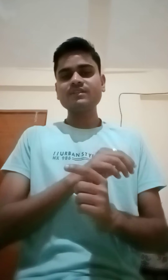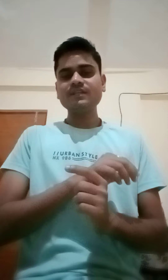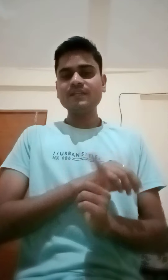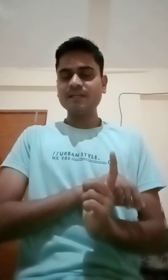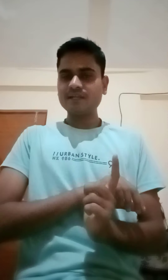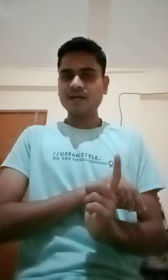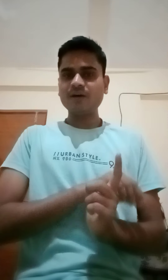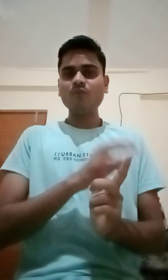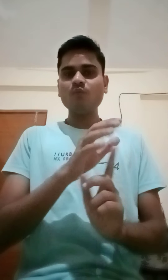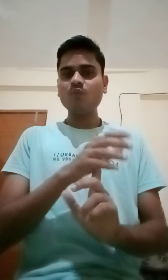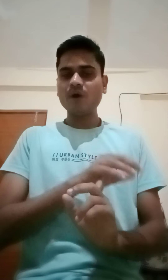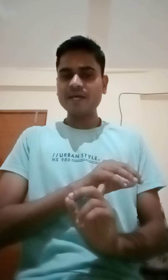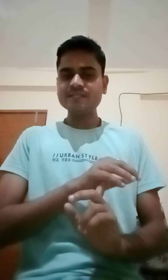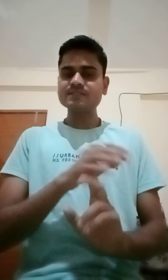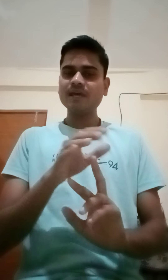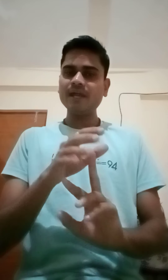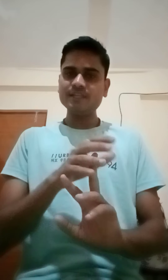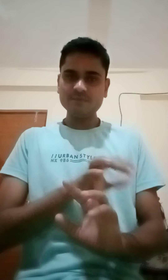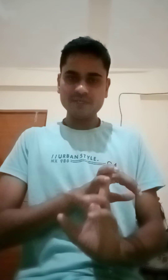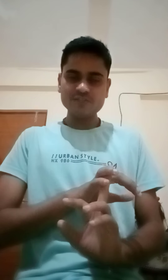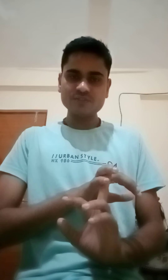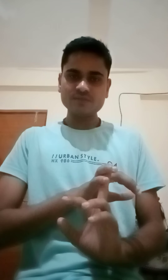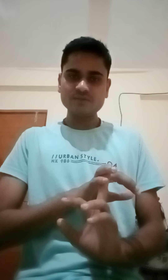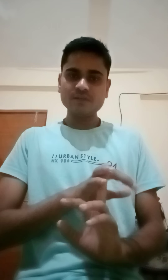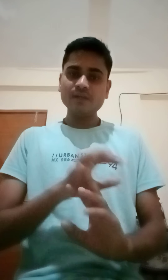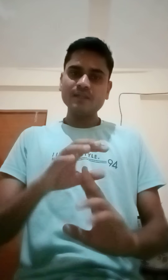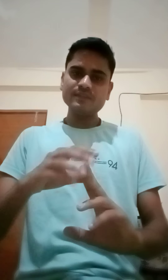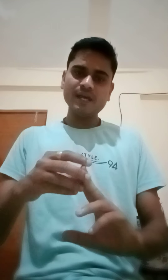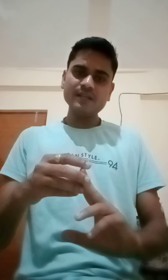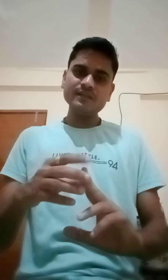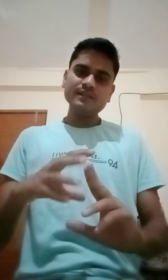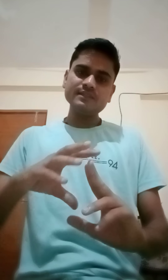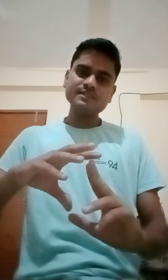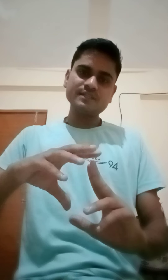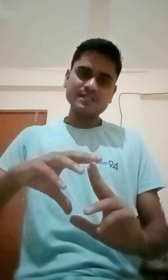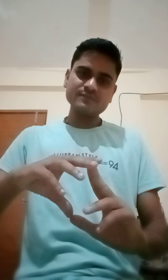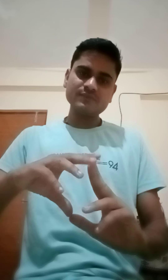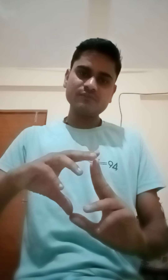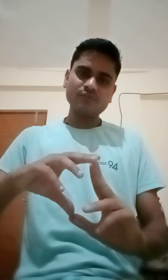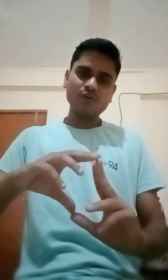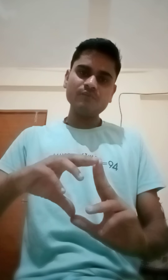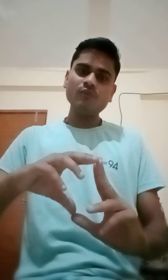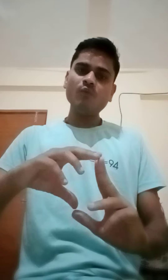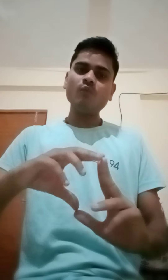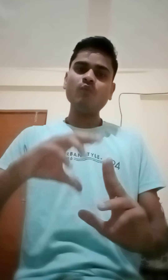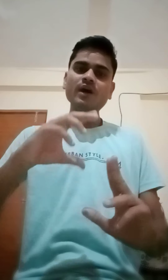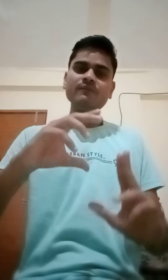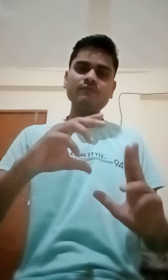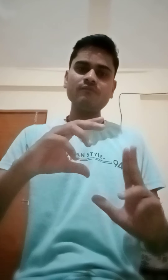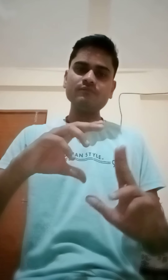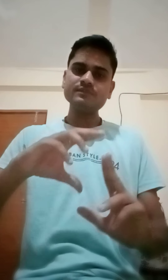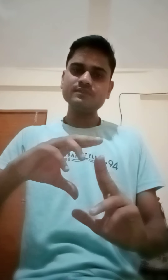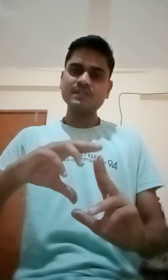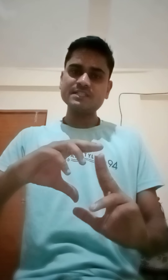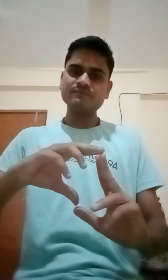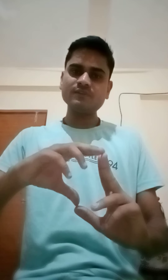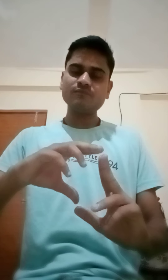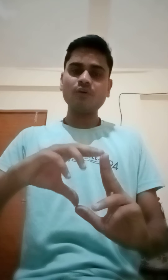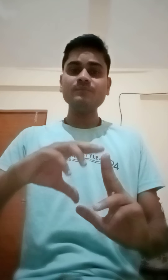the data, voice and image, then this one transfer from